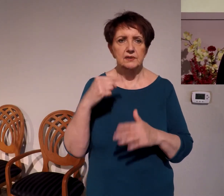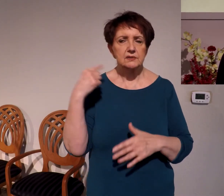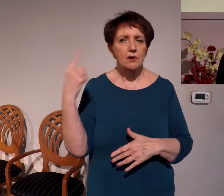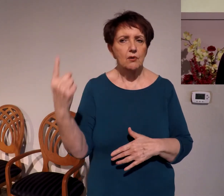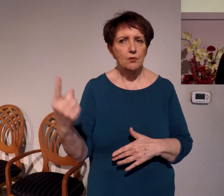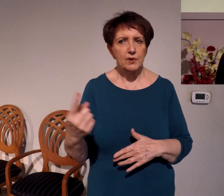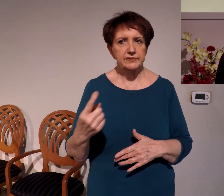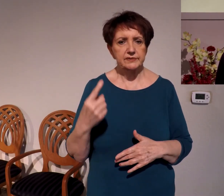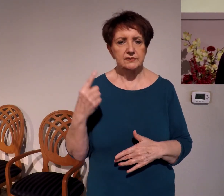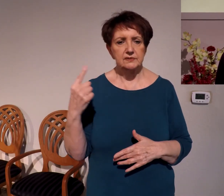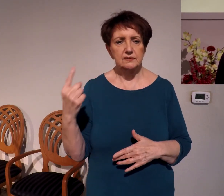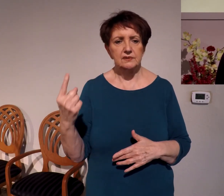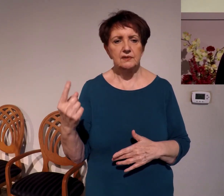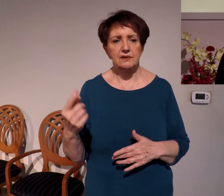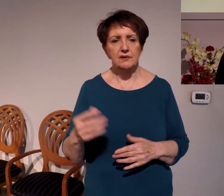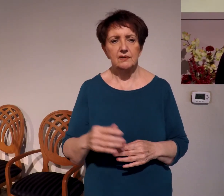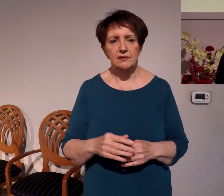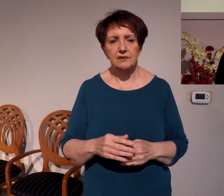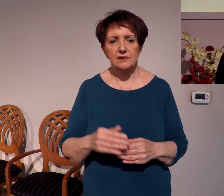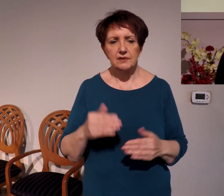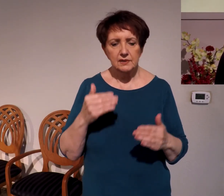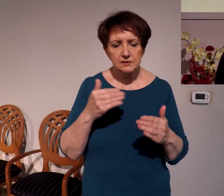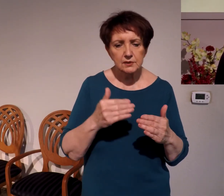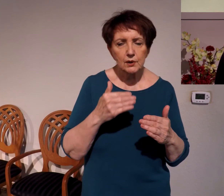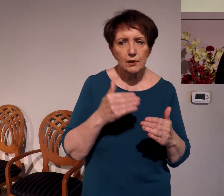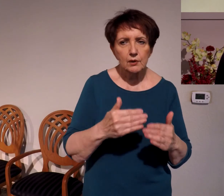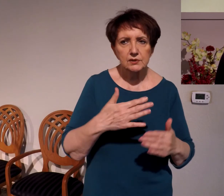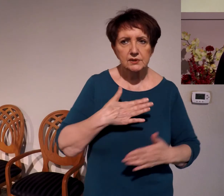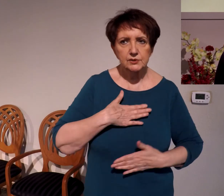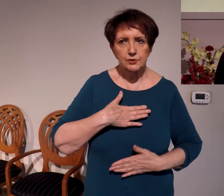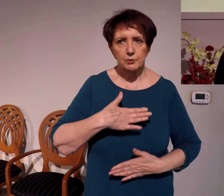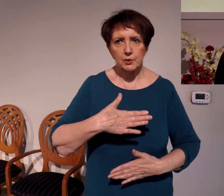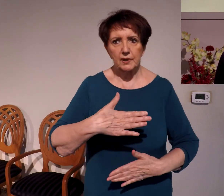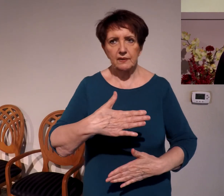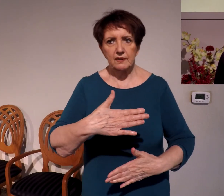always as close as our breath.